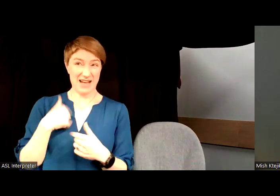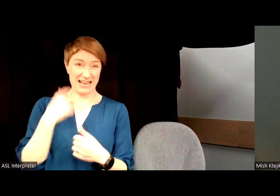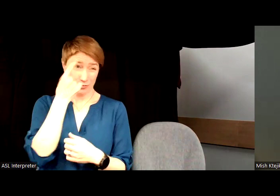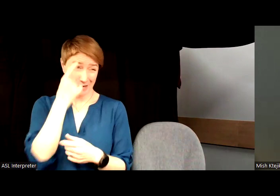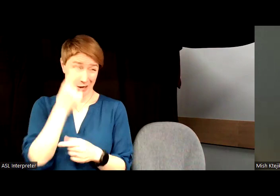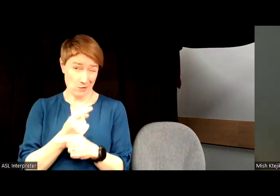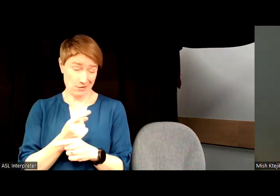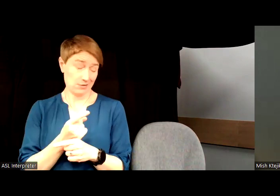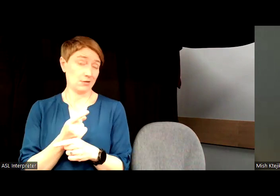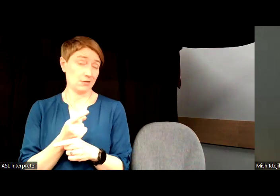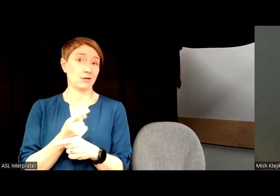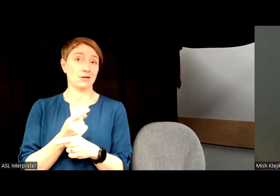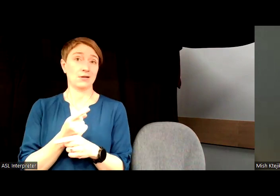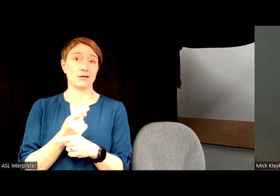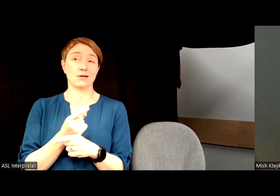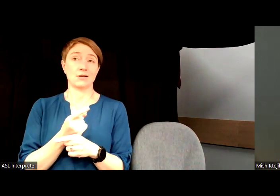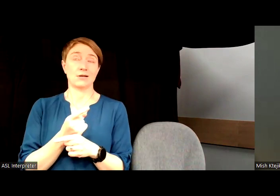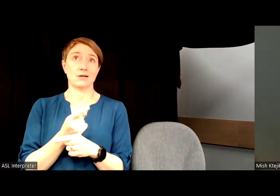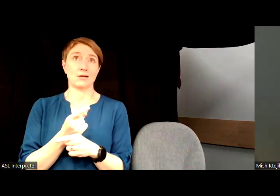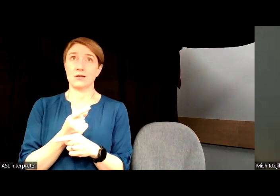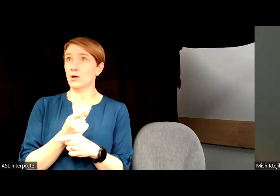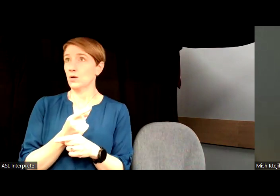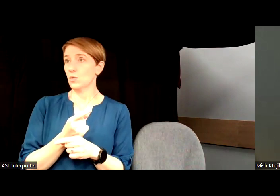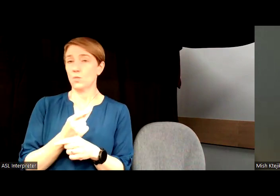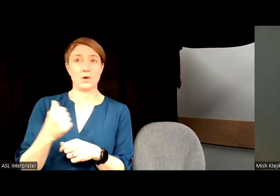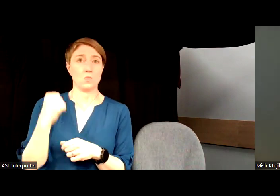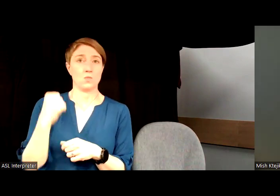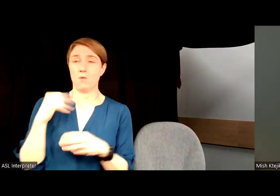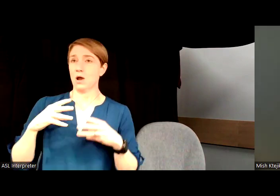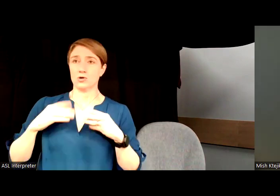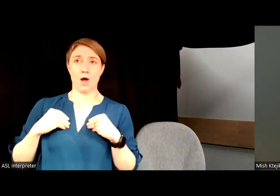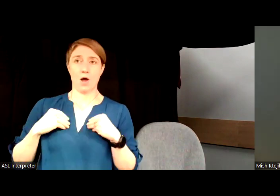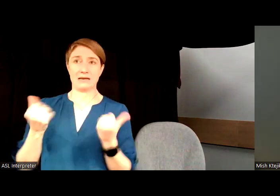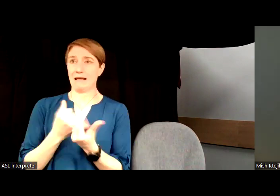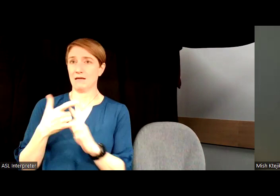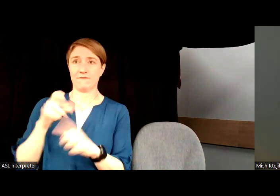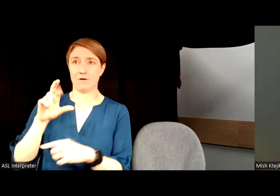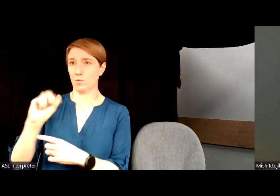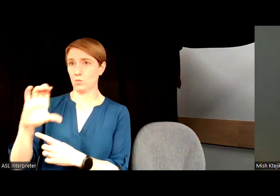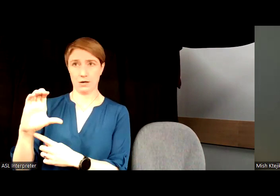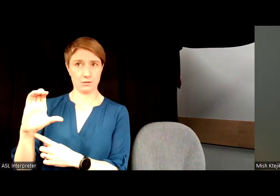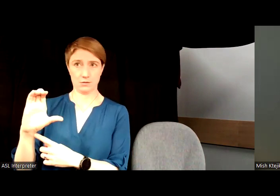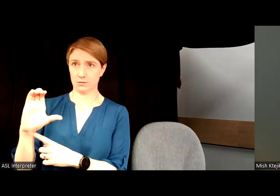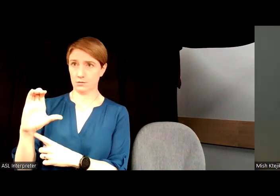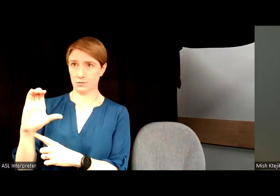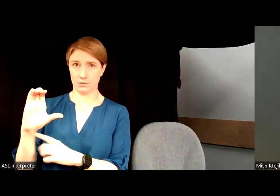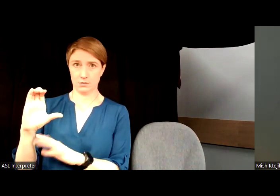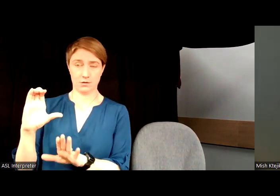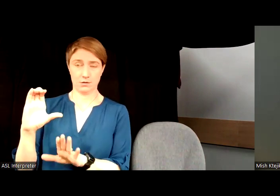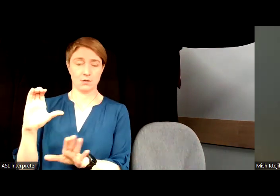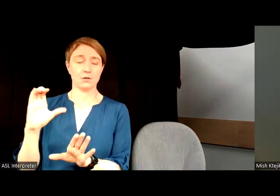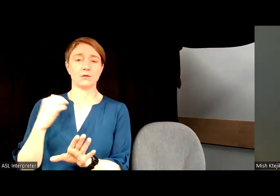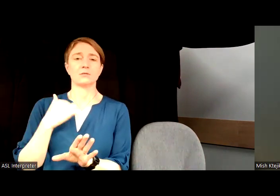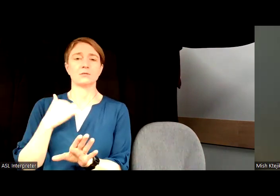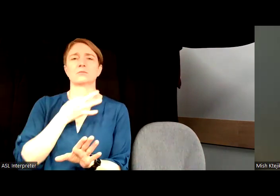correctly, there would not be an adoption of anything the RAC has done. The question